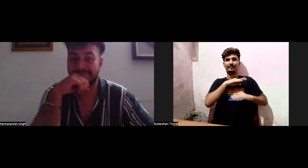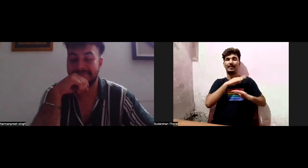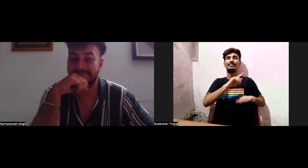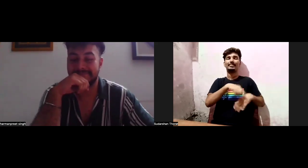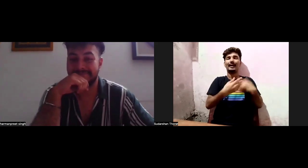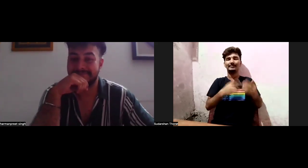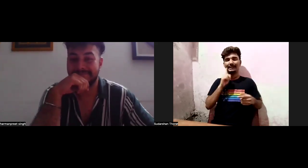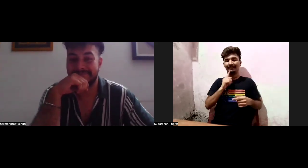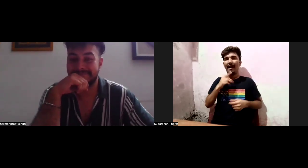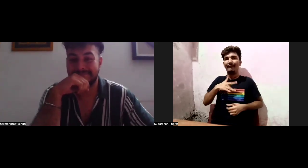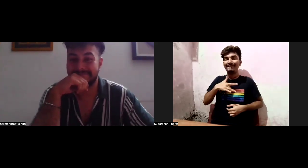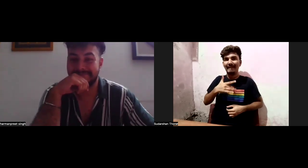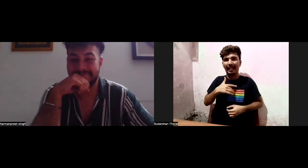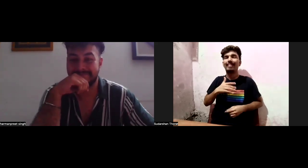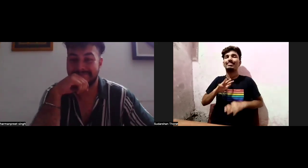explain them.